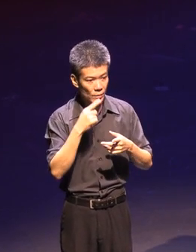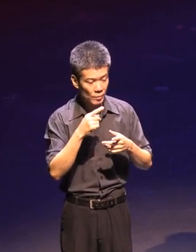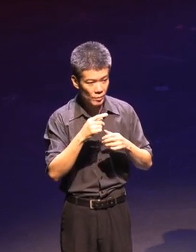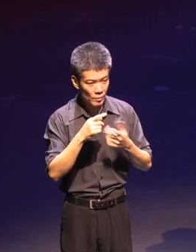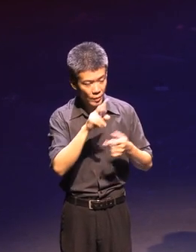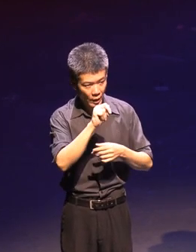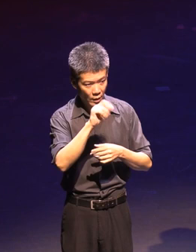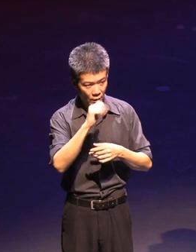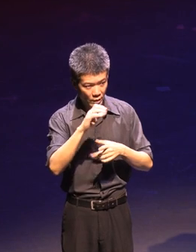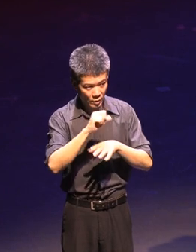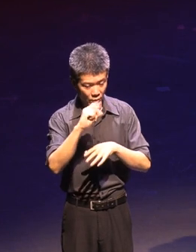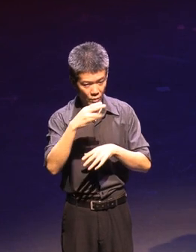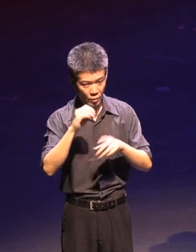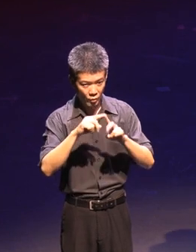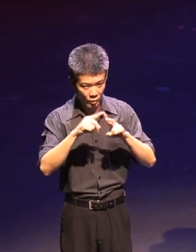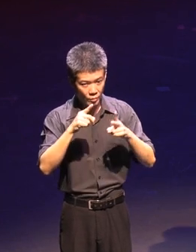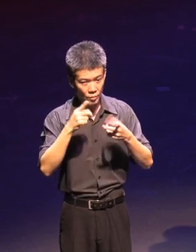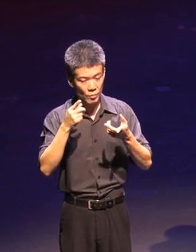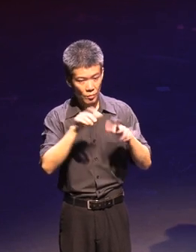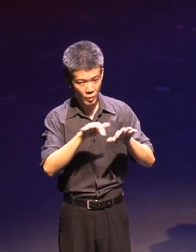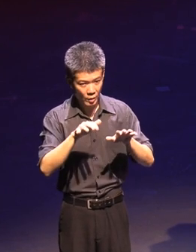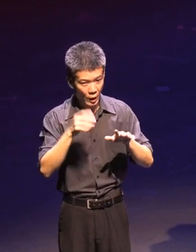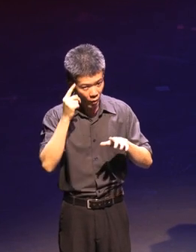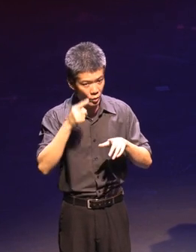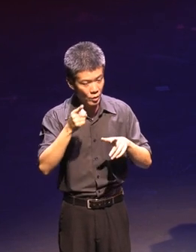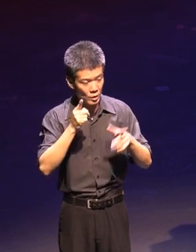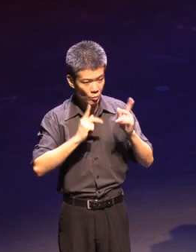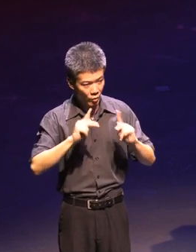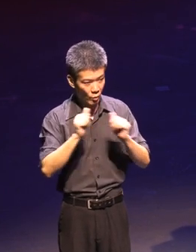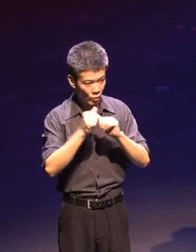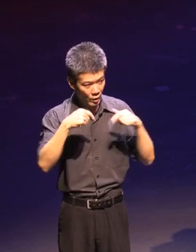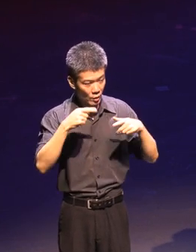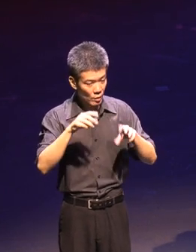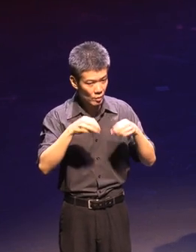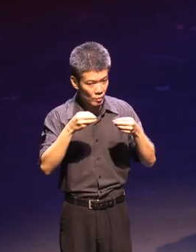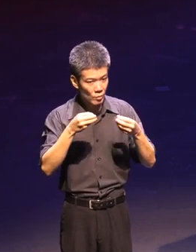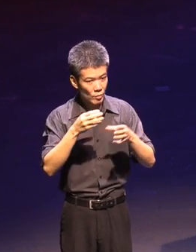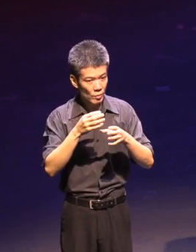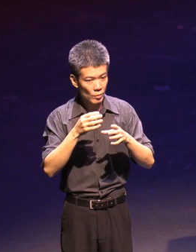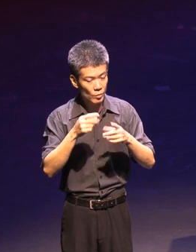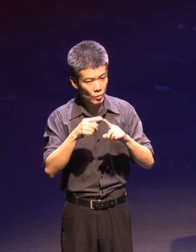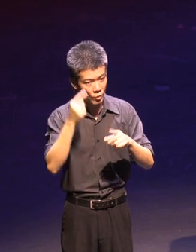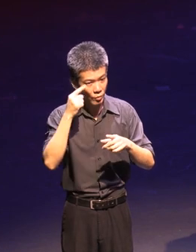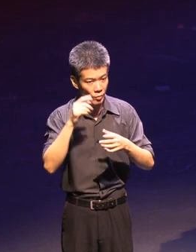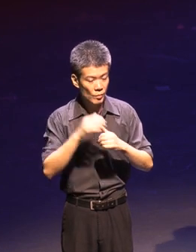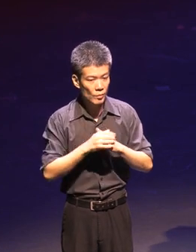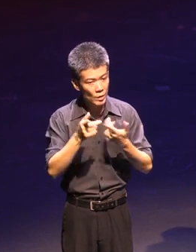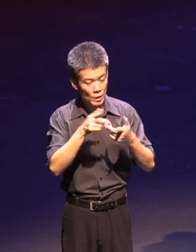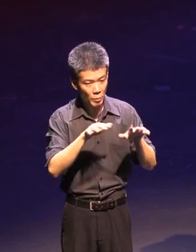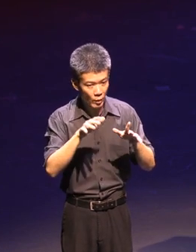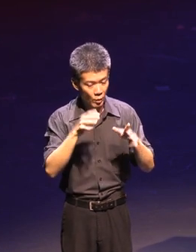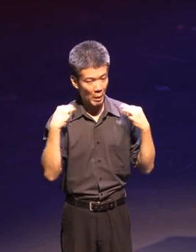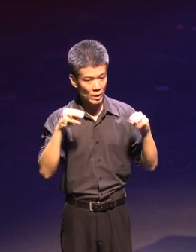scholar and a very accomplished concert pianist and educator. I wish he's performing today with all, even a great treat to his